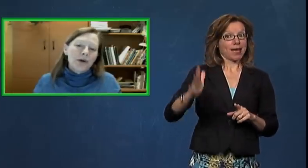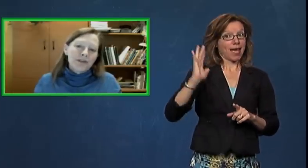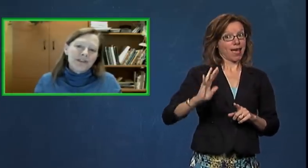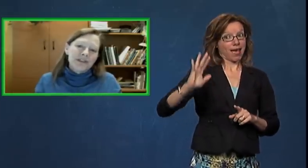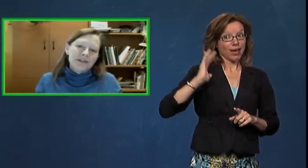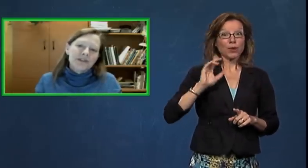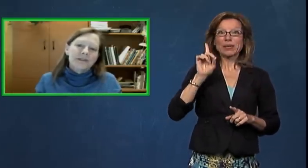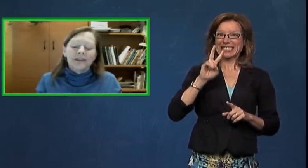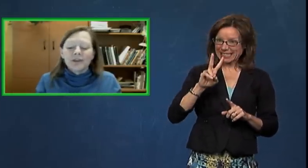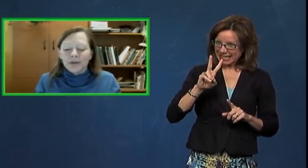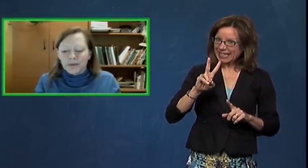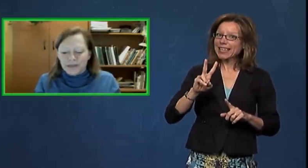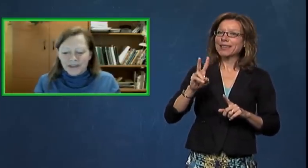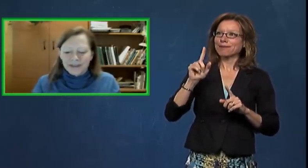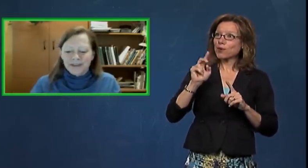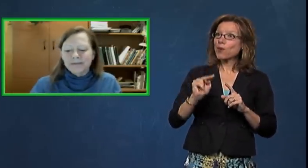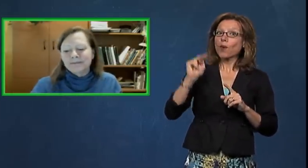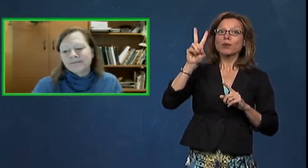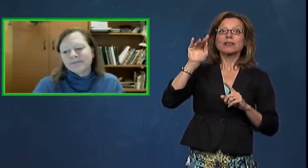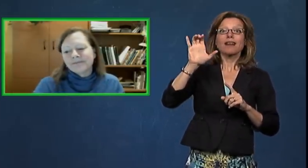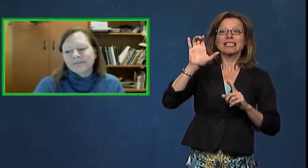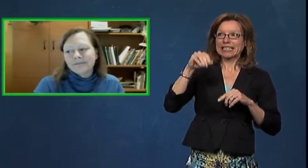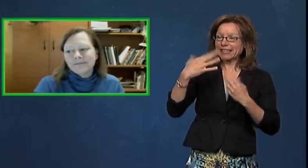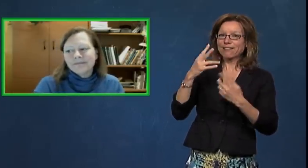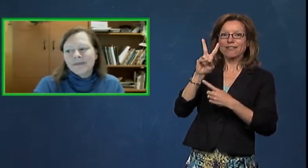remote offices in northern Wisconsin.